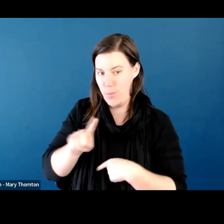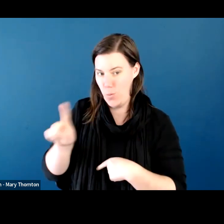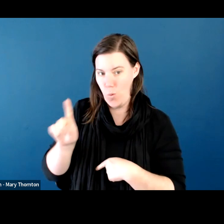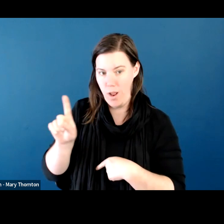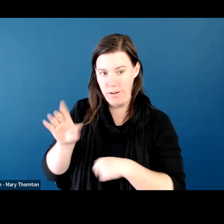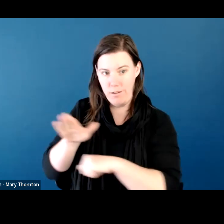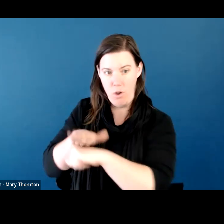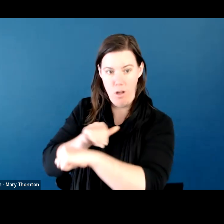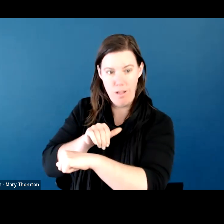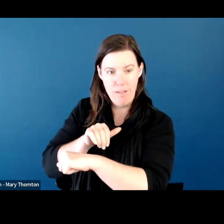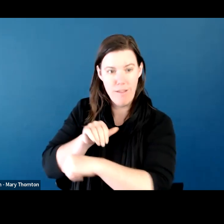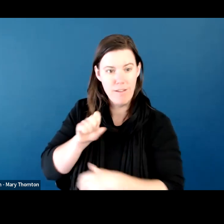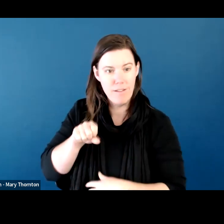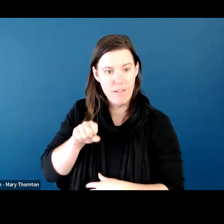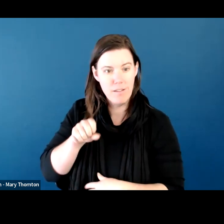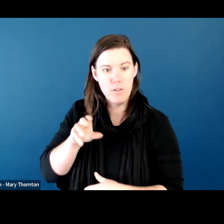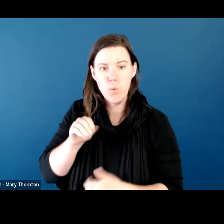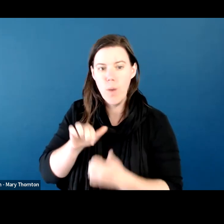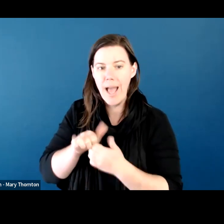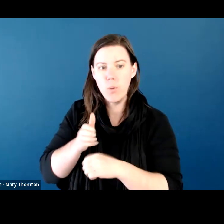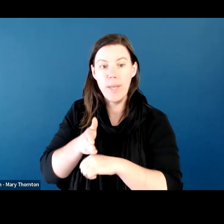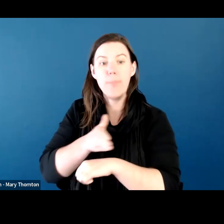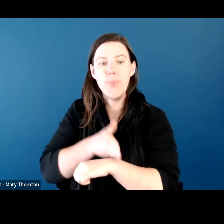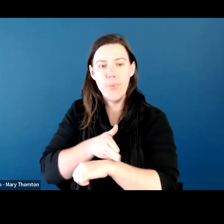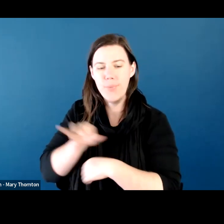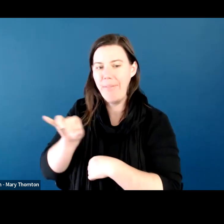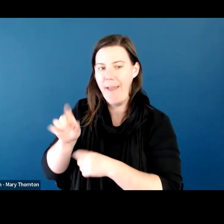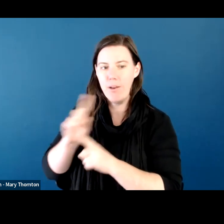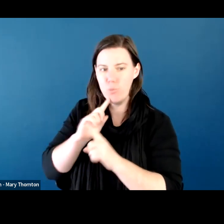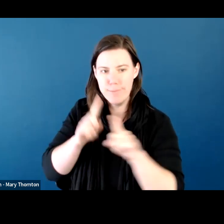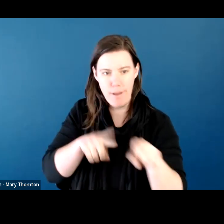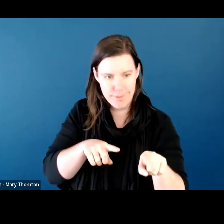can we do to improve that response through training and shared standards